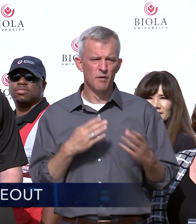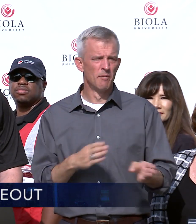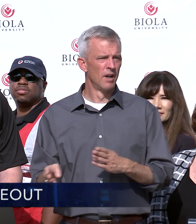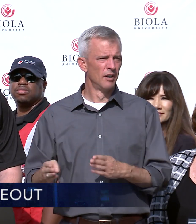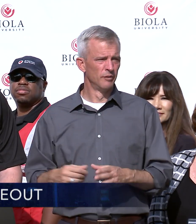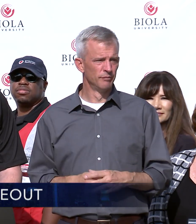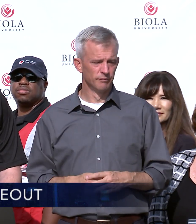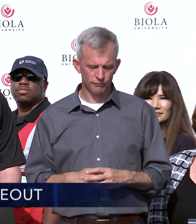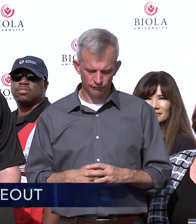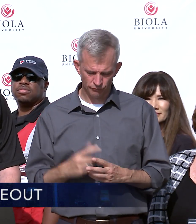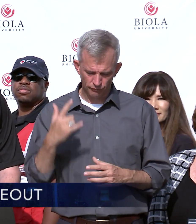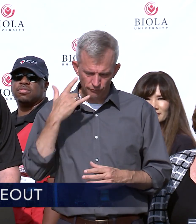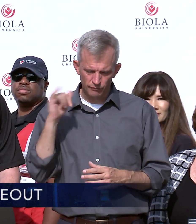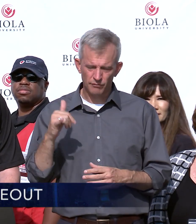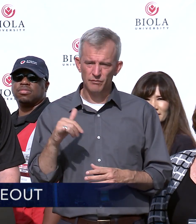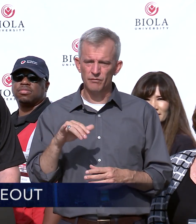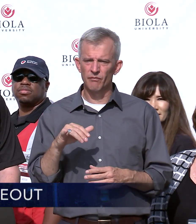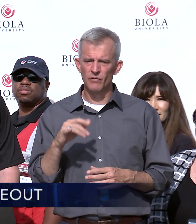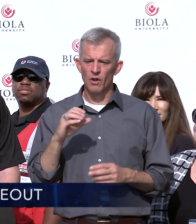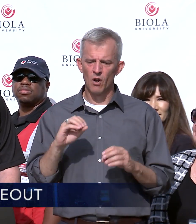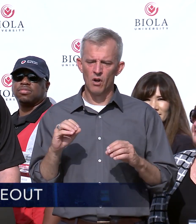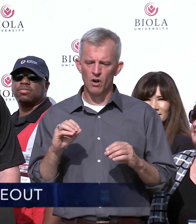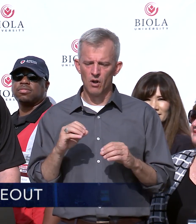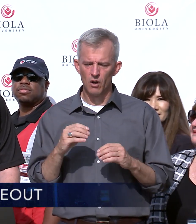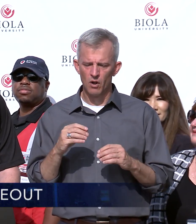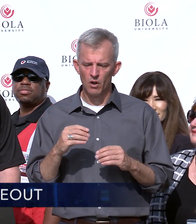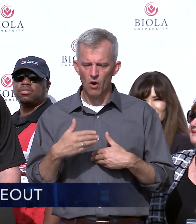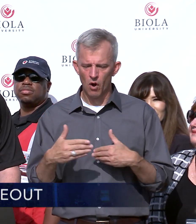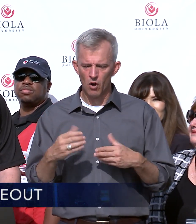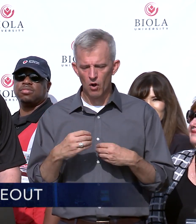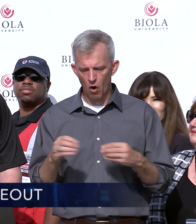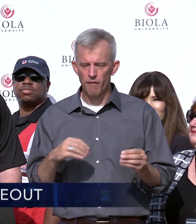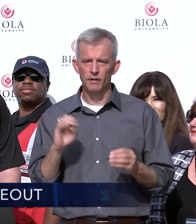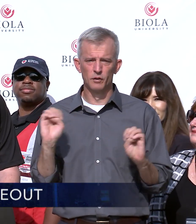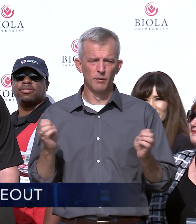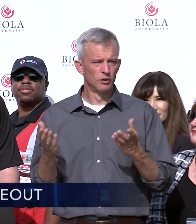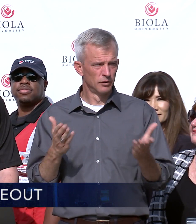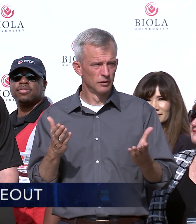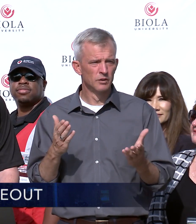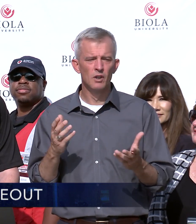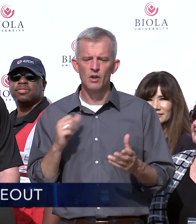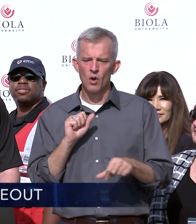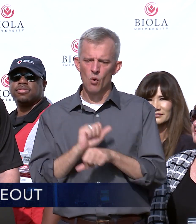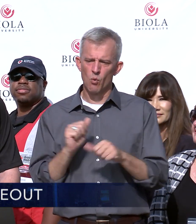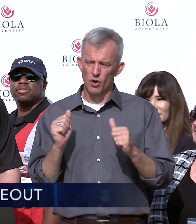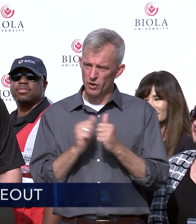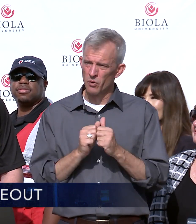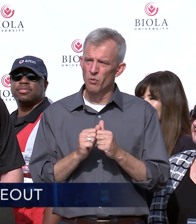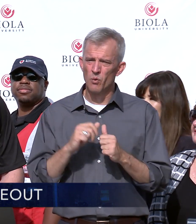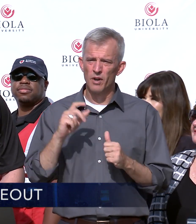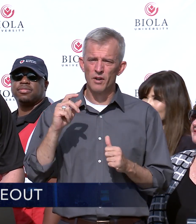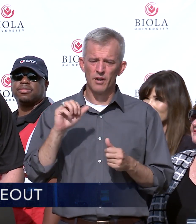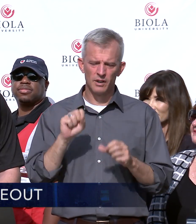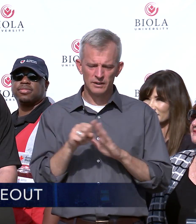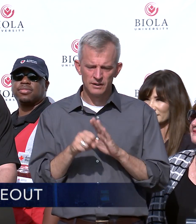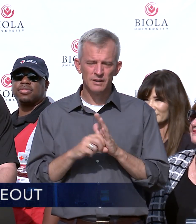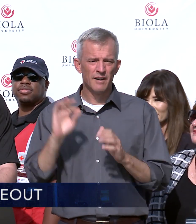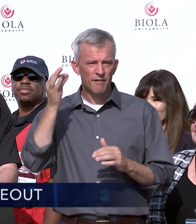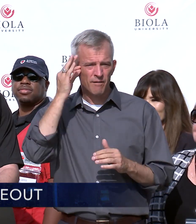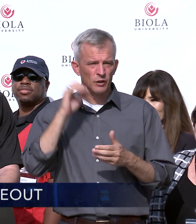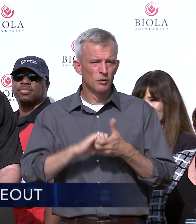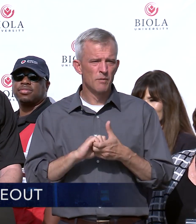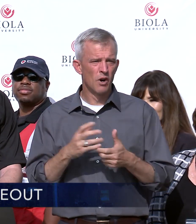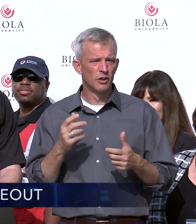Cal OES is working with federal and state partners to provide additional seconds prior to shaking to protect you and your loved